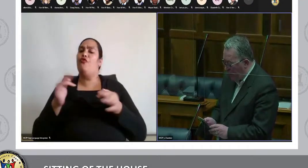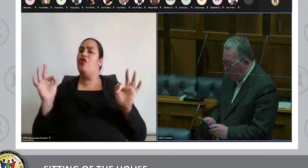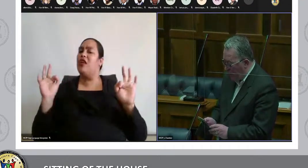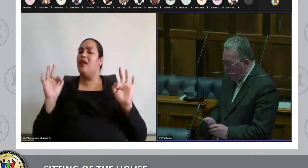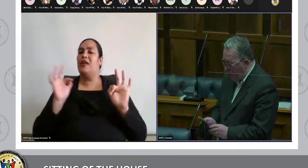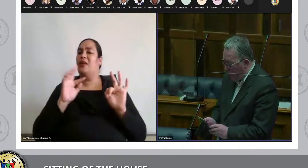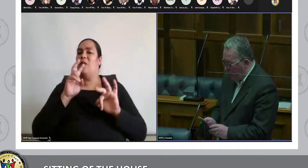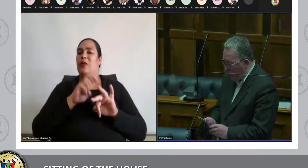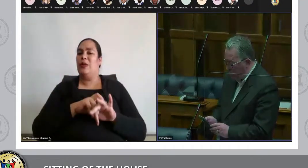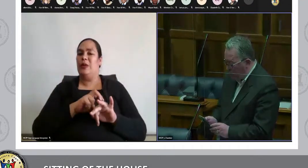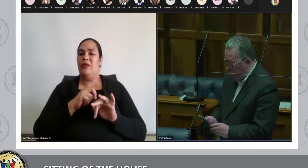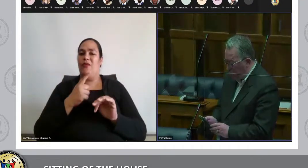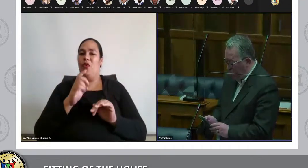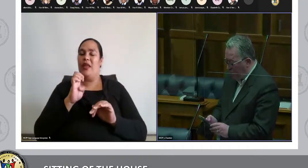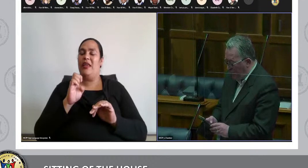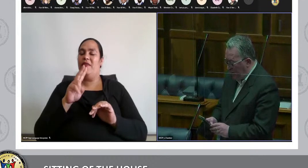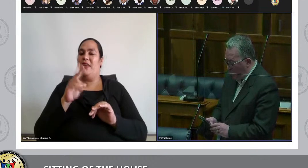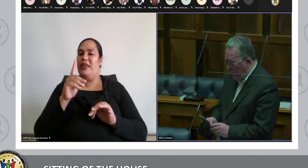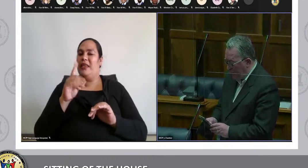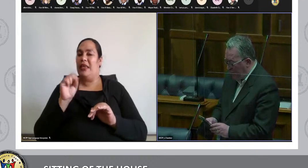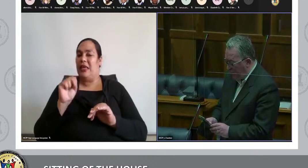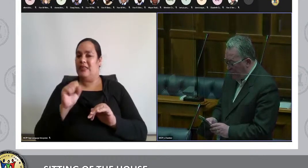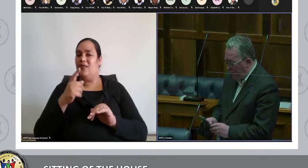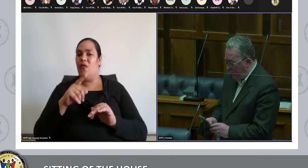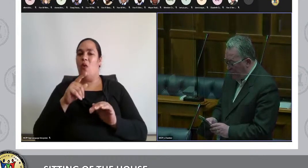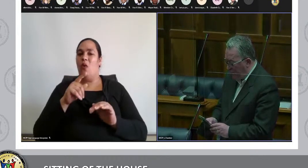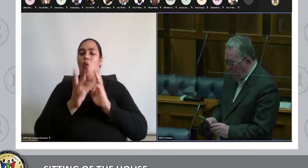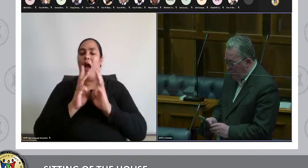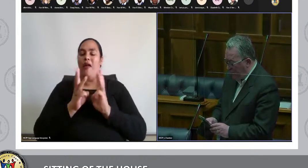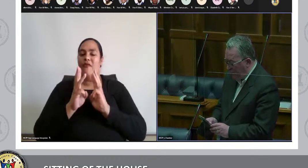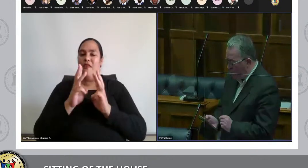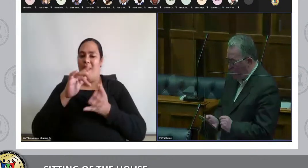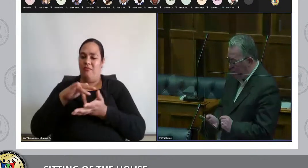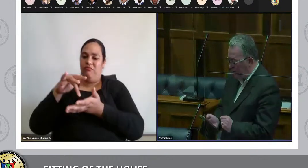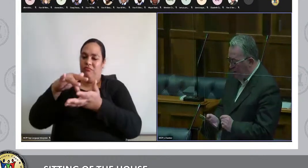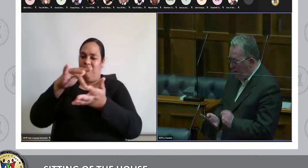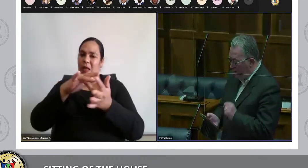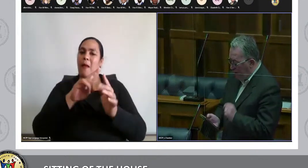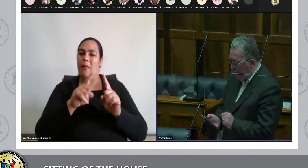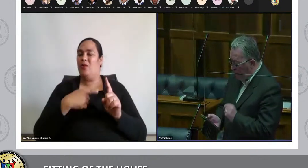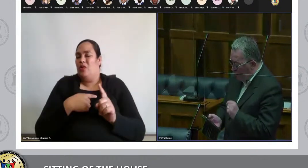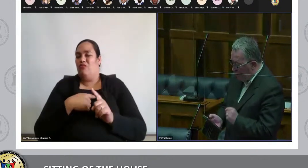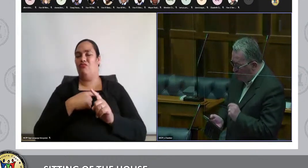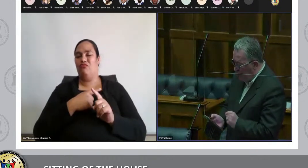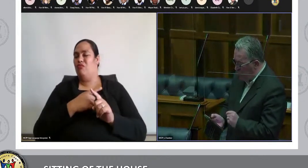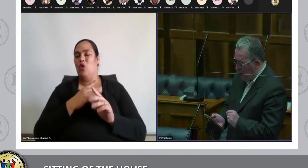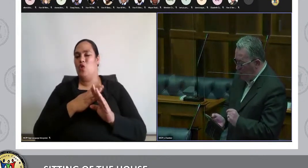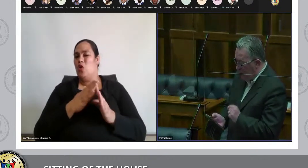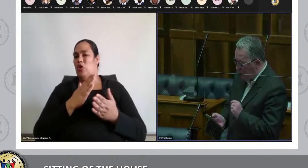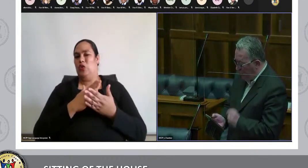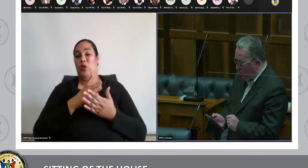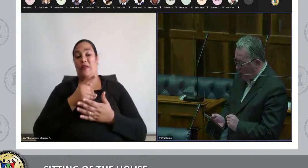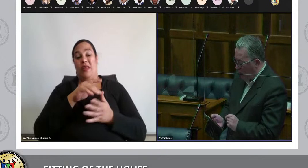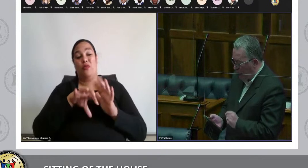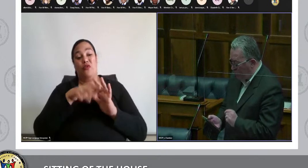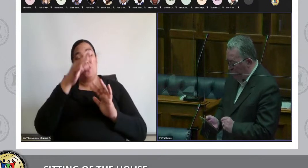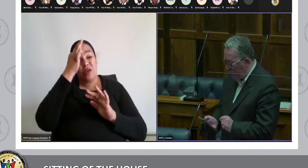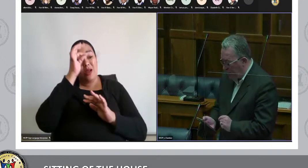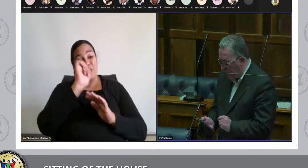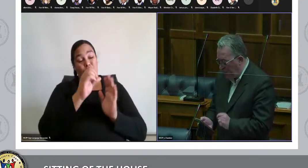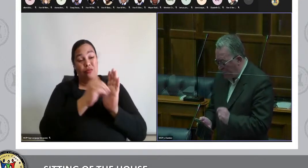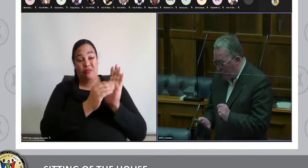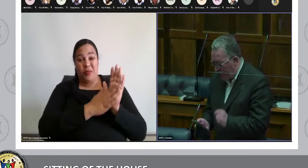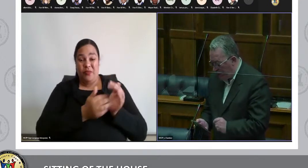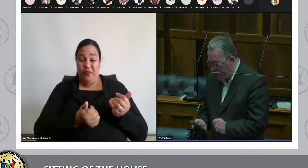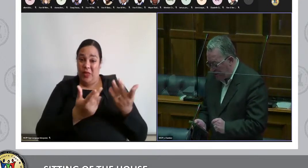rating of the EVDS portal on public Wi-Fi hotspots, we remain unconvinced, based on this provincial government's track record of